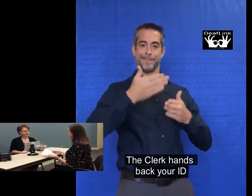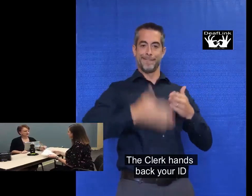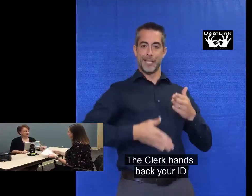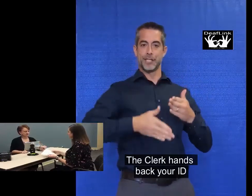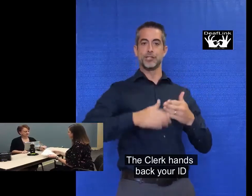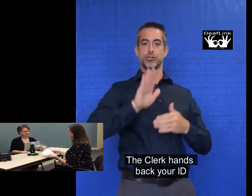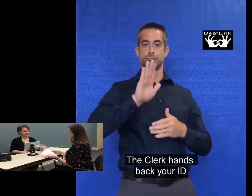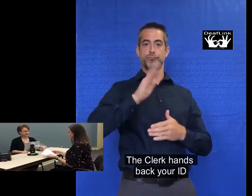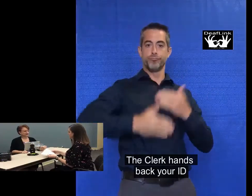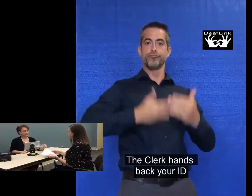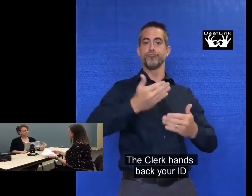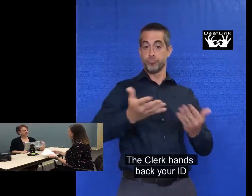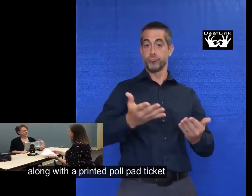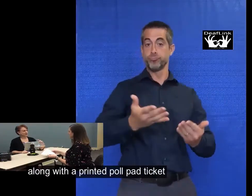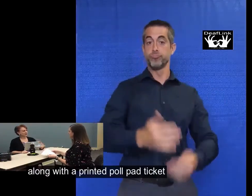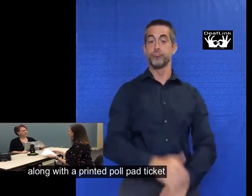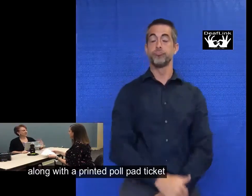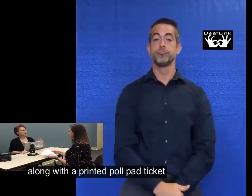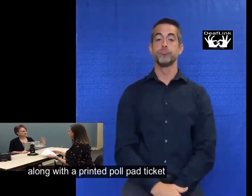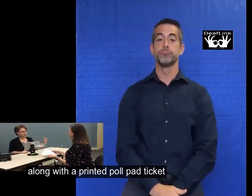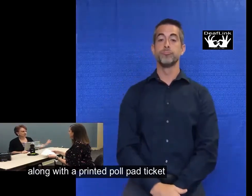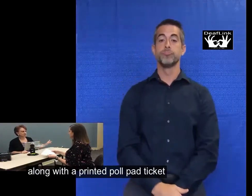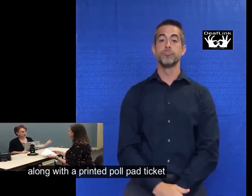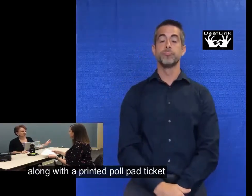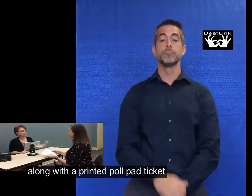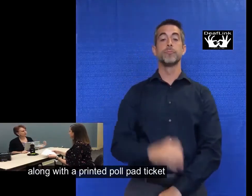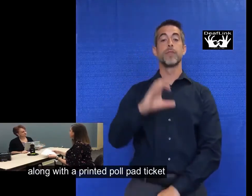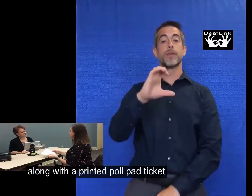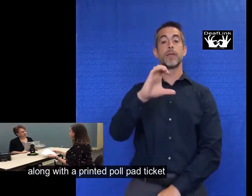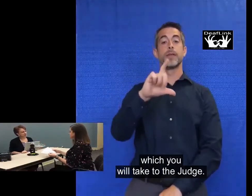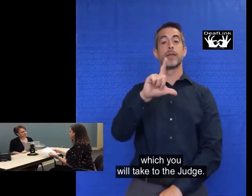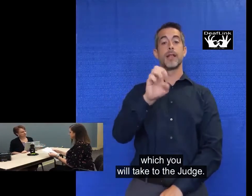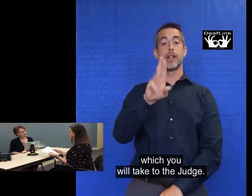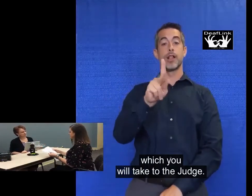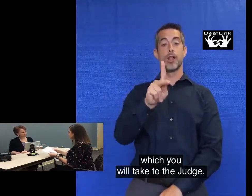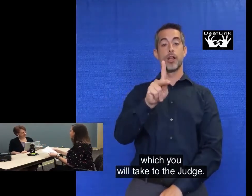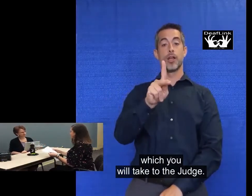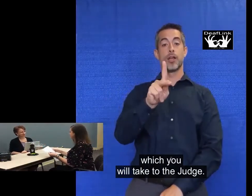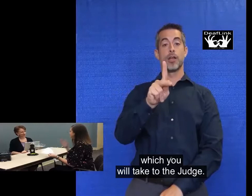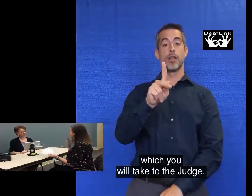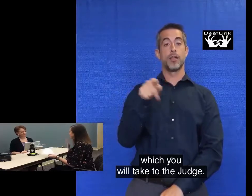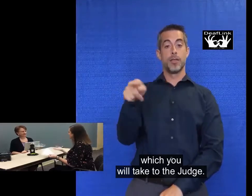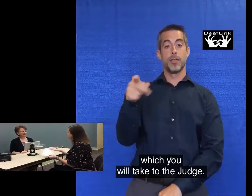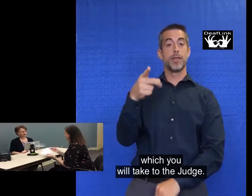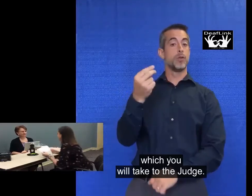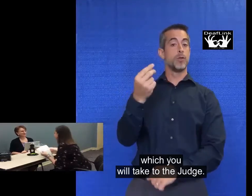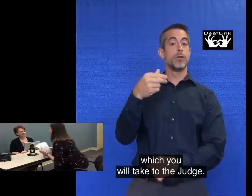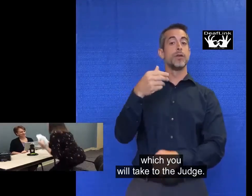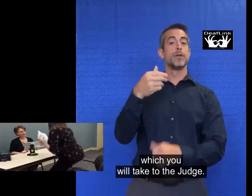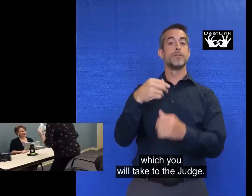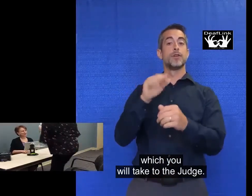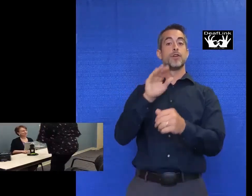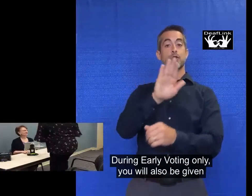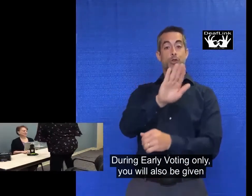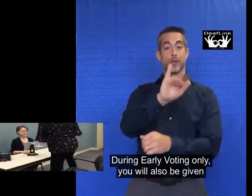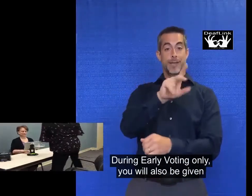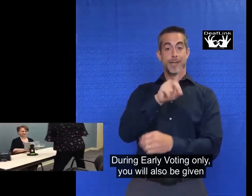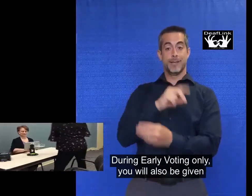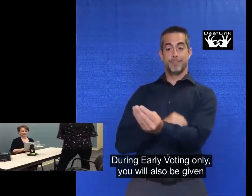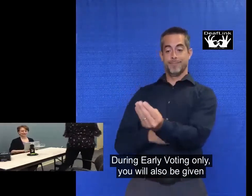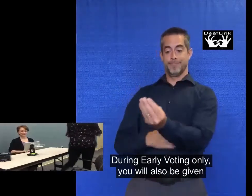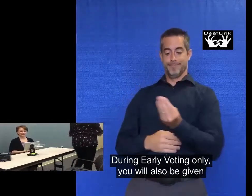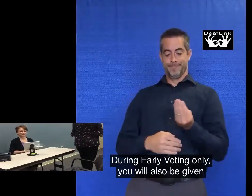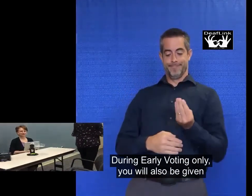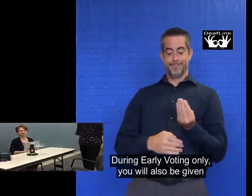The clerk hands back your ID along with a printed poll pad ticket, which you will take to the judge. During